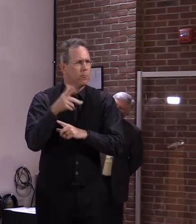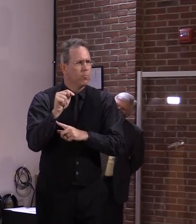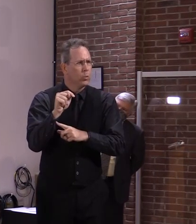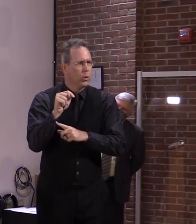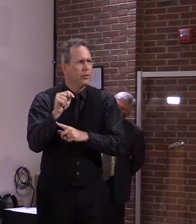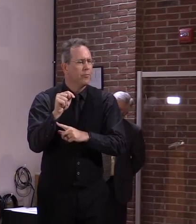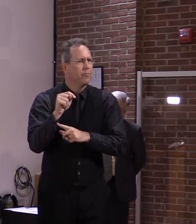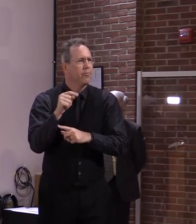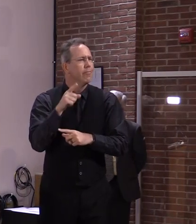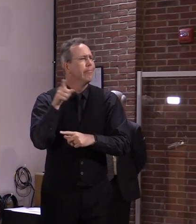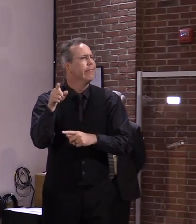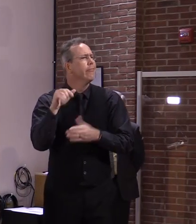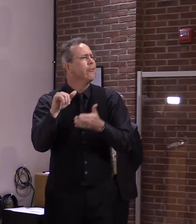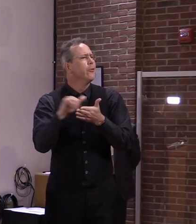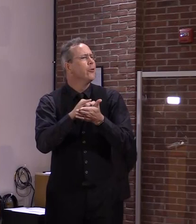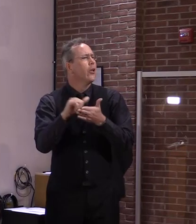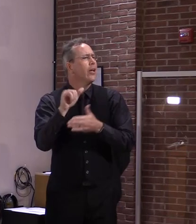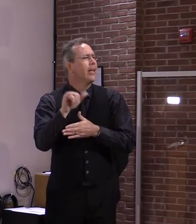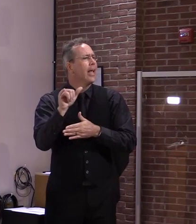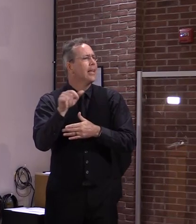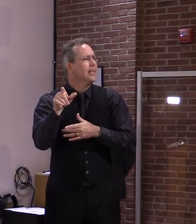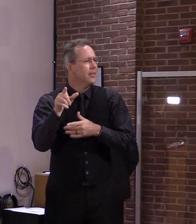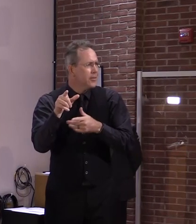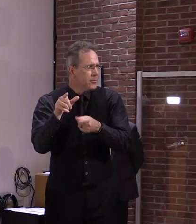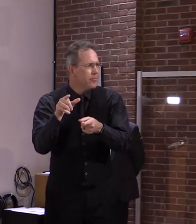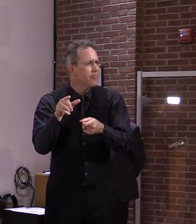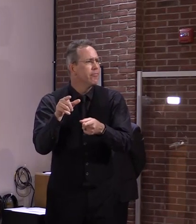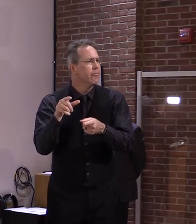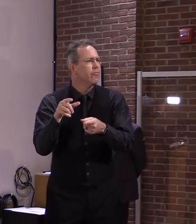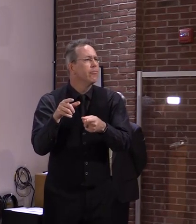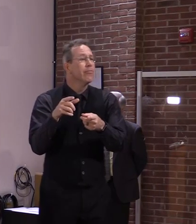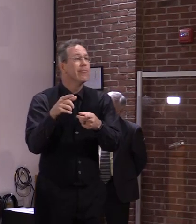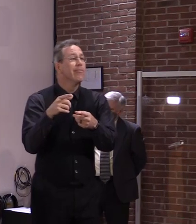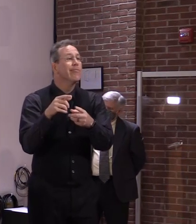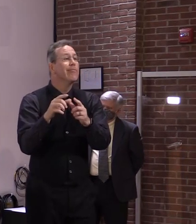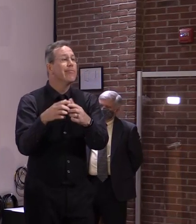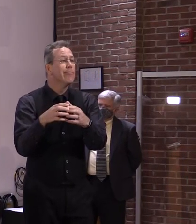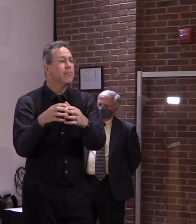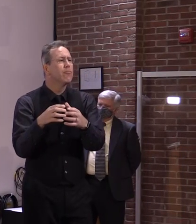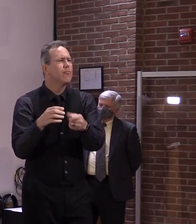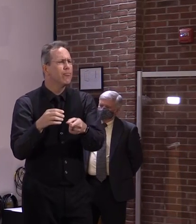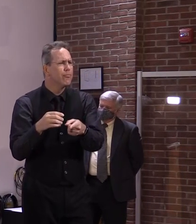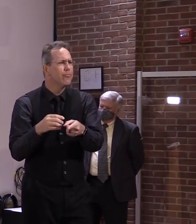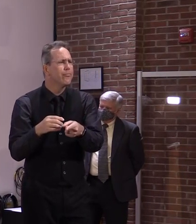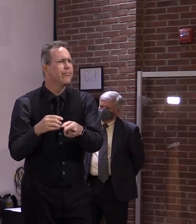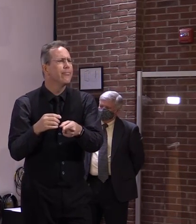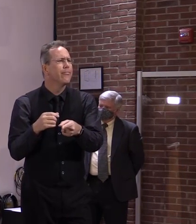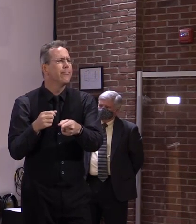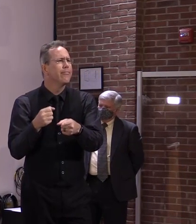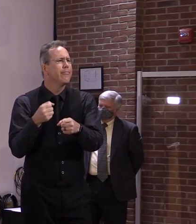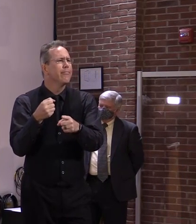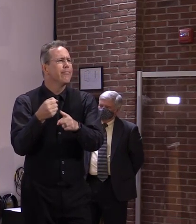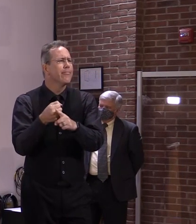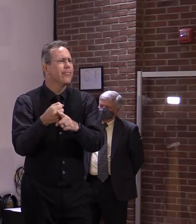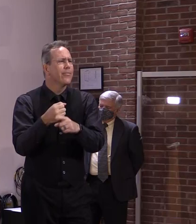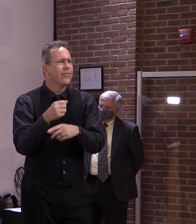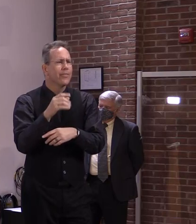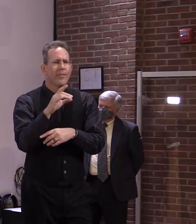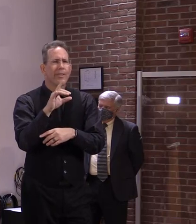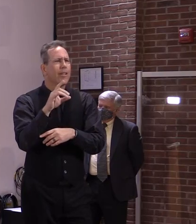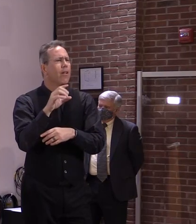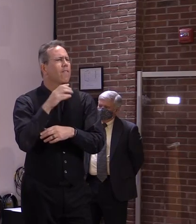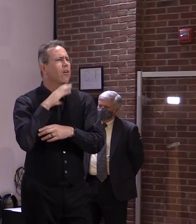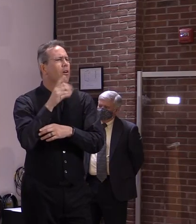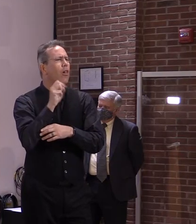a cluster of 8 apparently breakthrough cases. I'm assuming